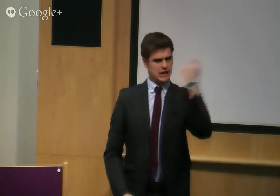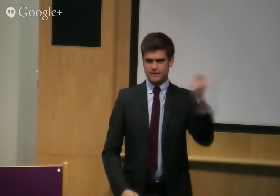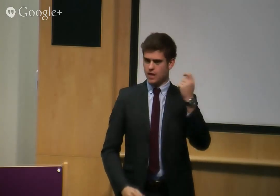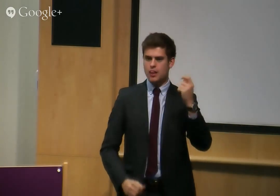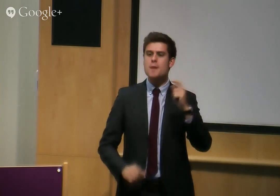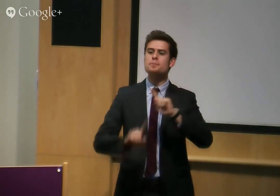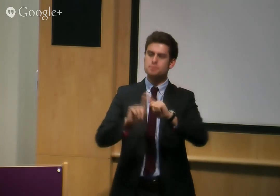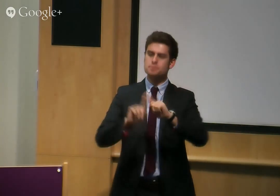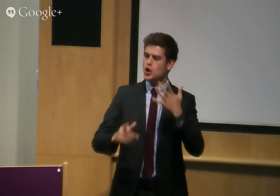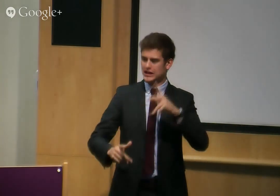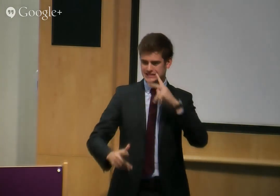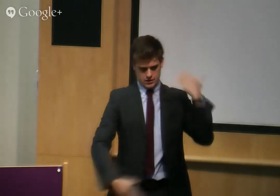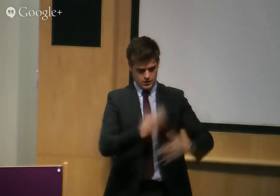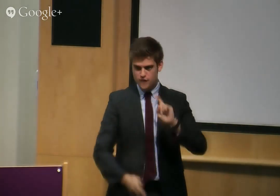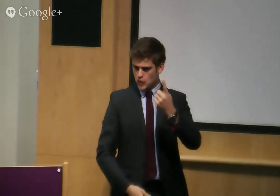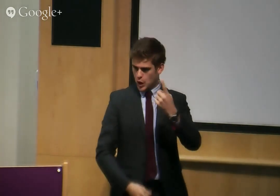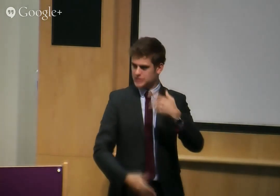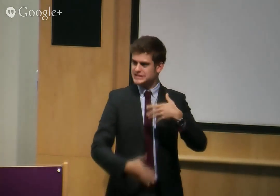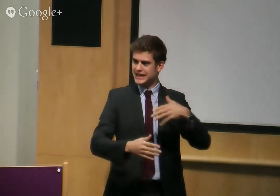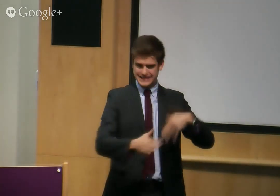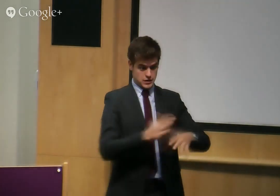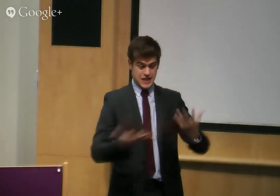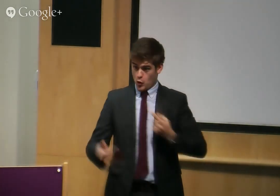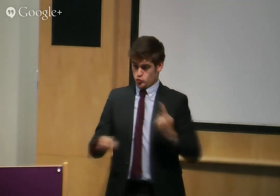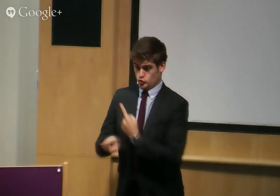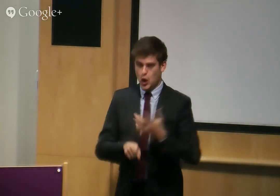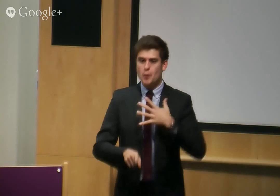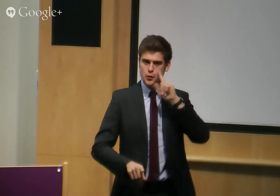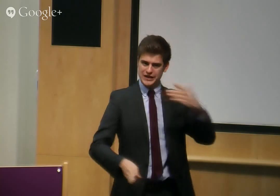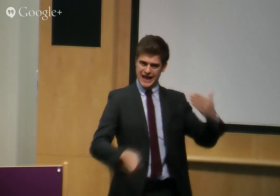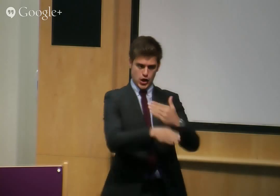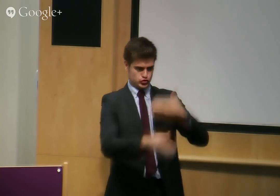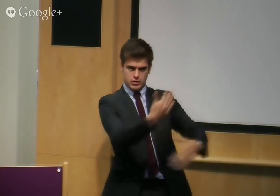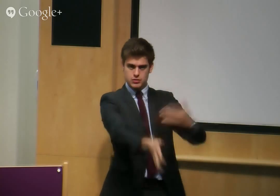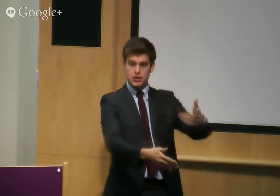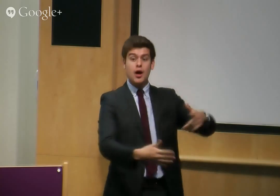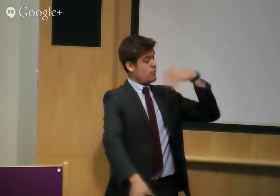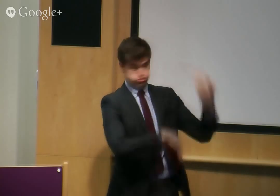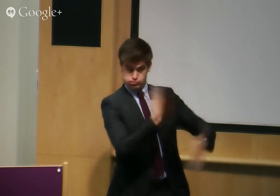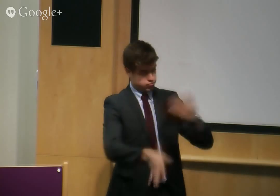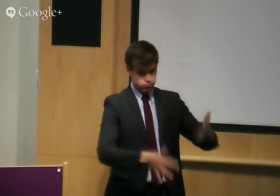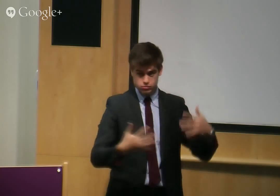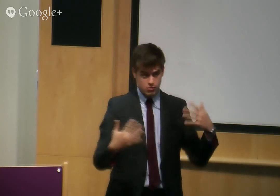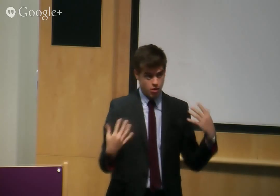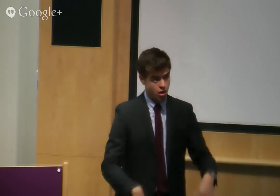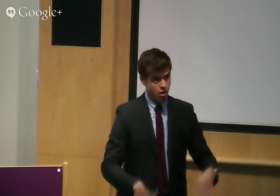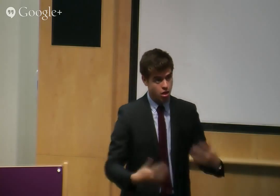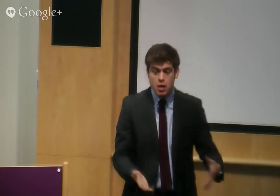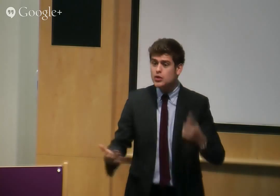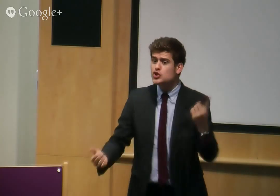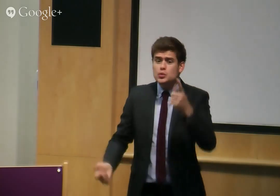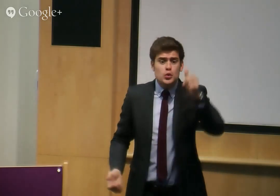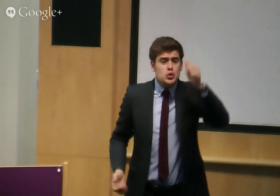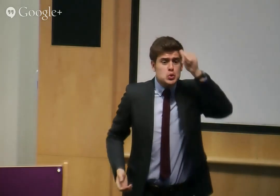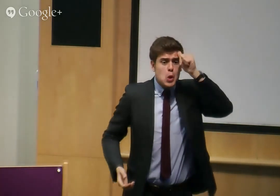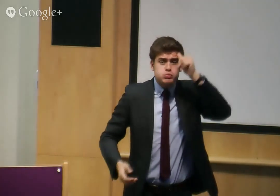seeing what works and taking a model that has proven to work, instilling it ourselves, and we're well aware that at this